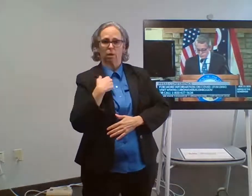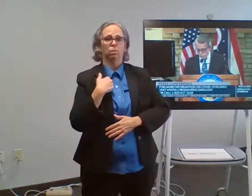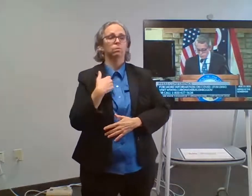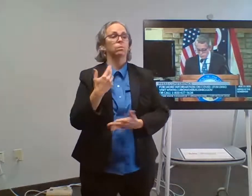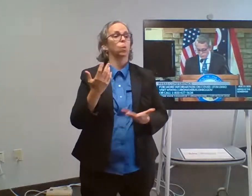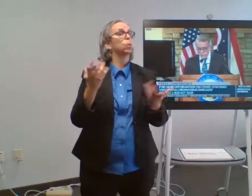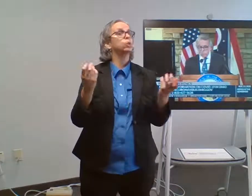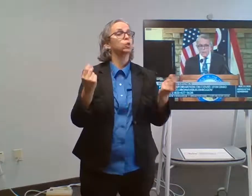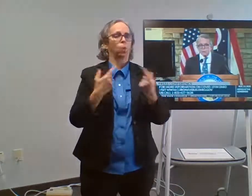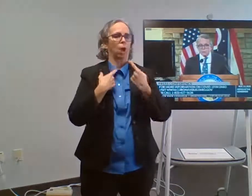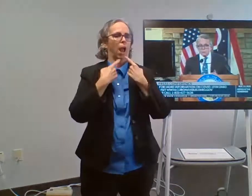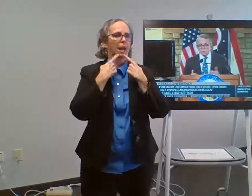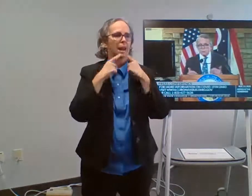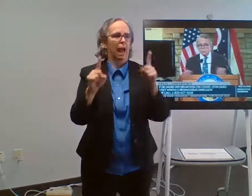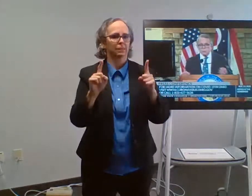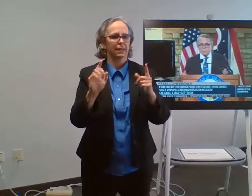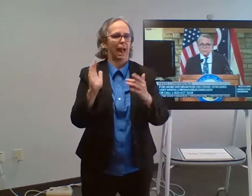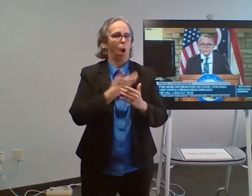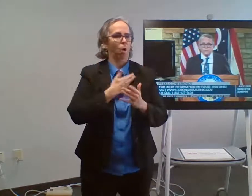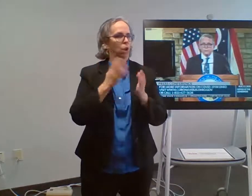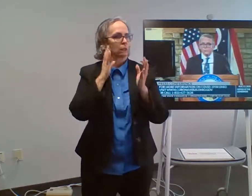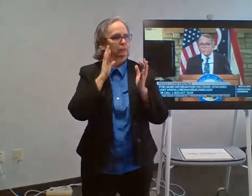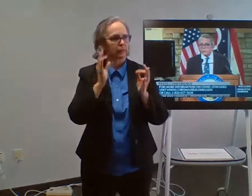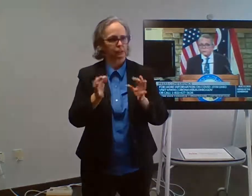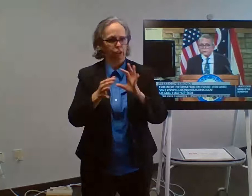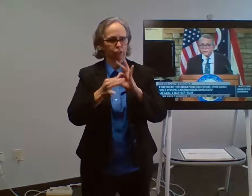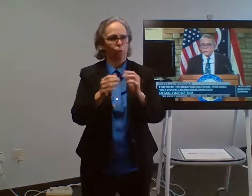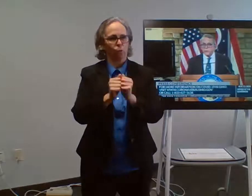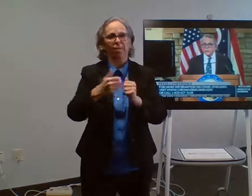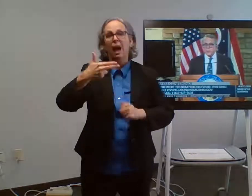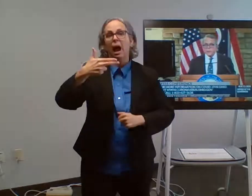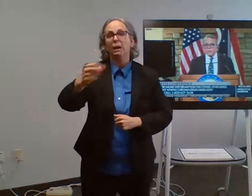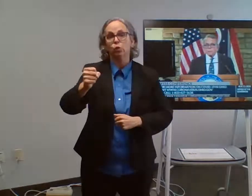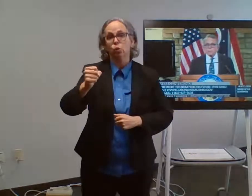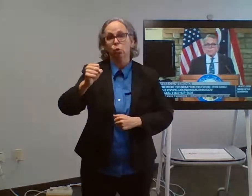Lieutenant Governor and I are going to make about high school sports.